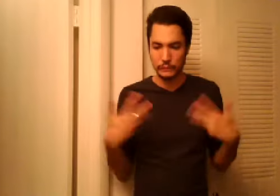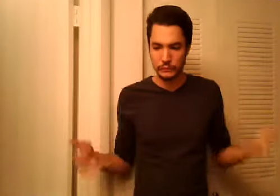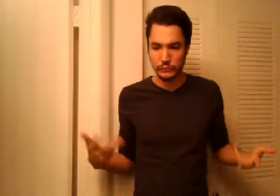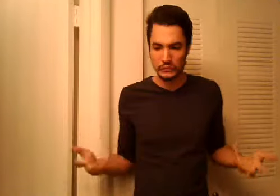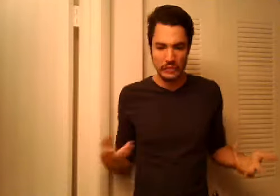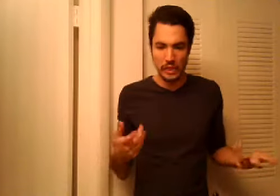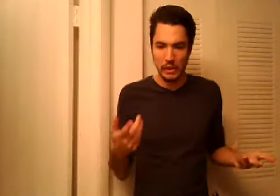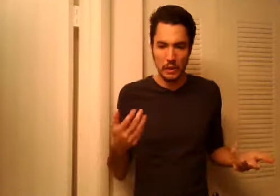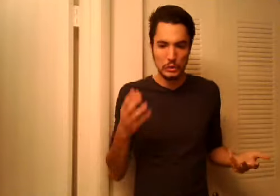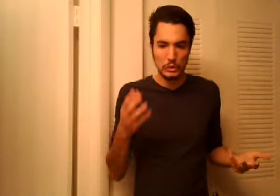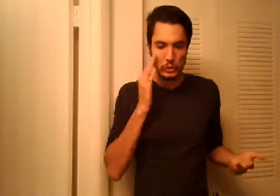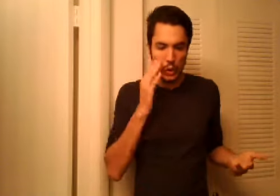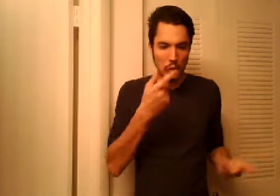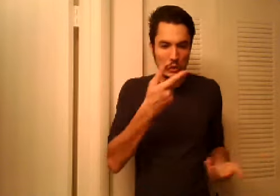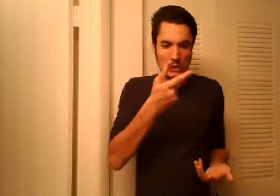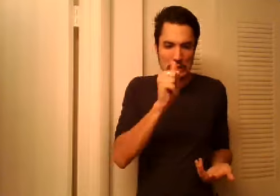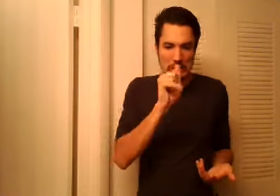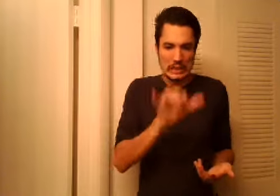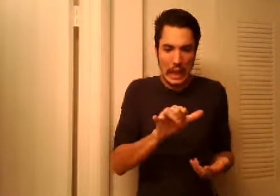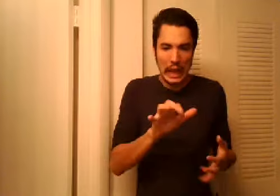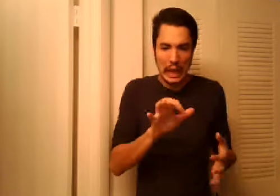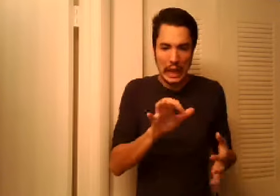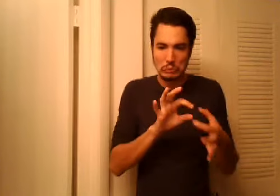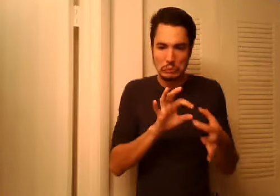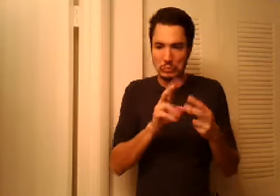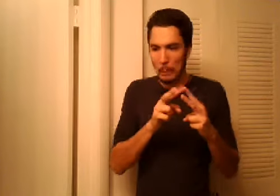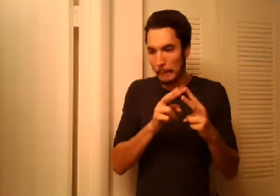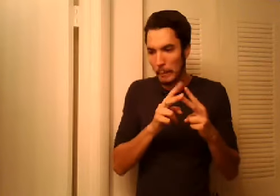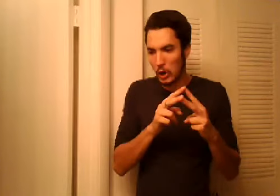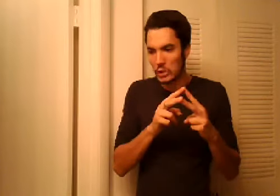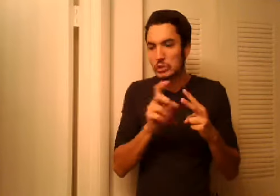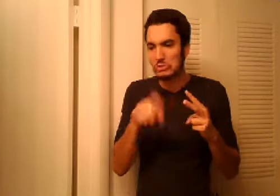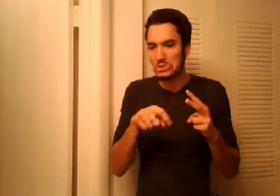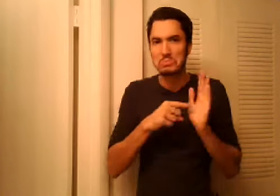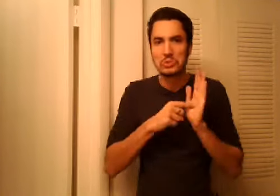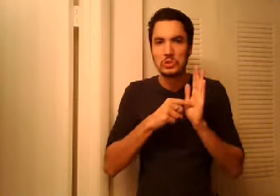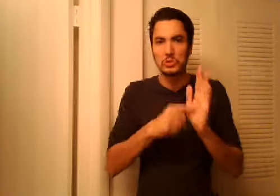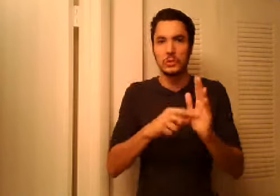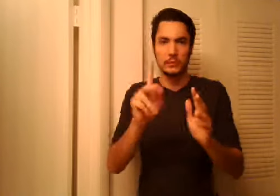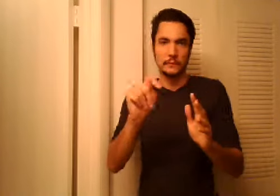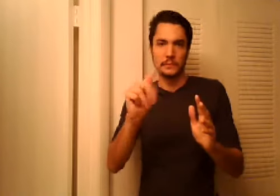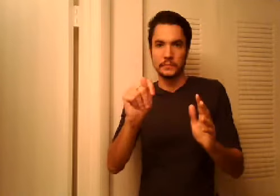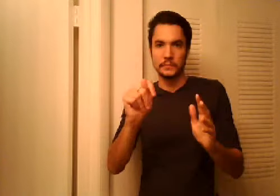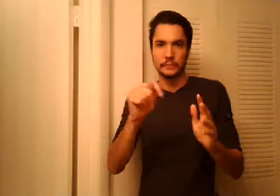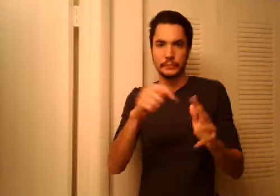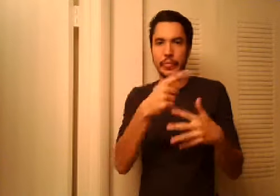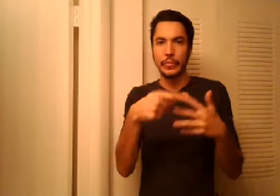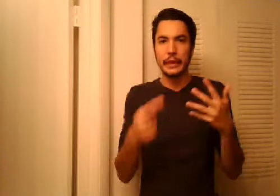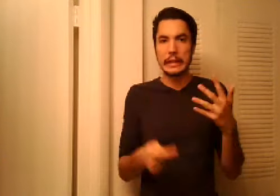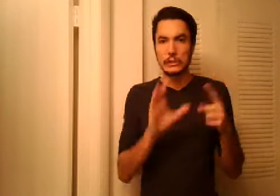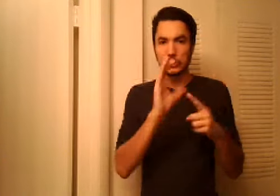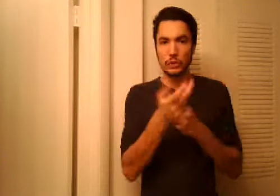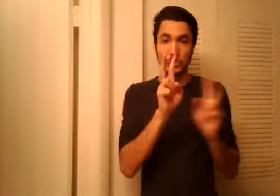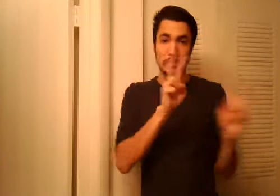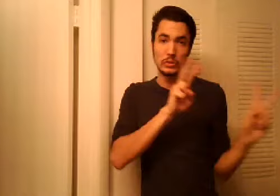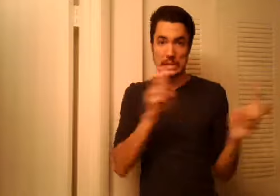gay relationships should be normalized on television, that kind of thing, right? These cultural issues essentially distracted